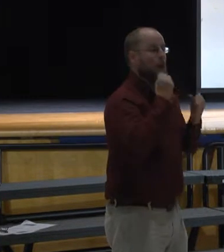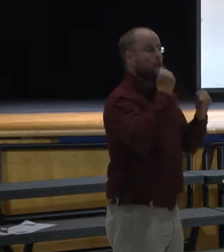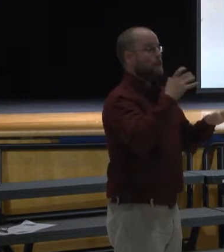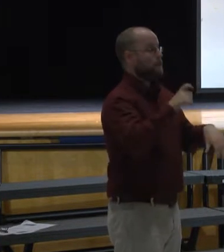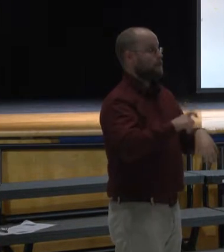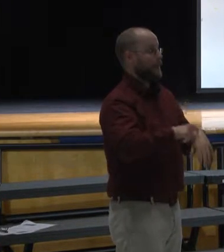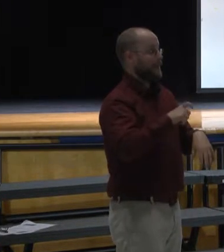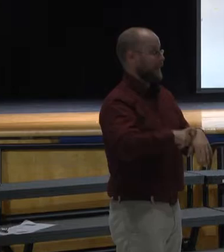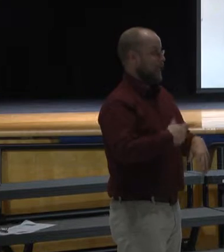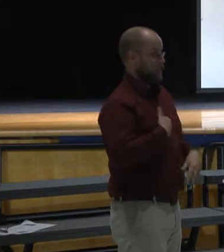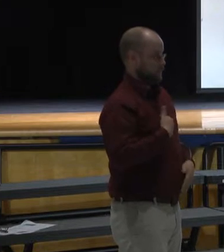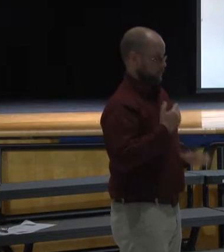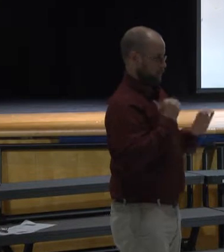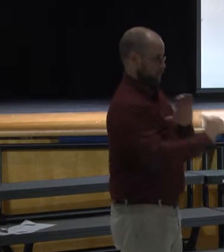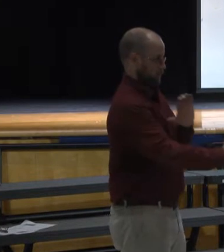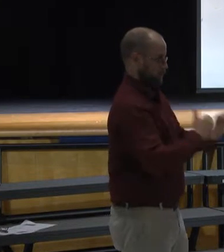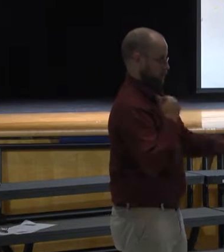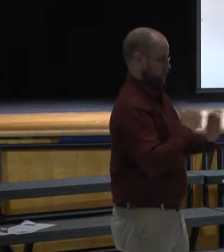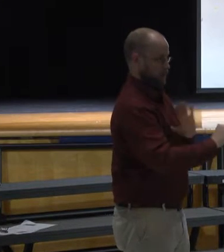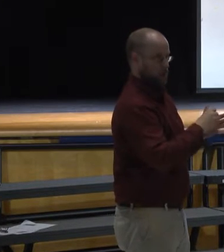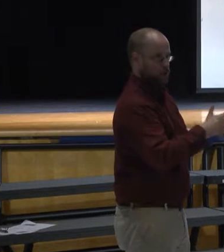hasn't been shared with the parent, and then there's confusion.